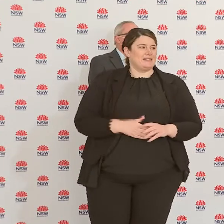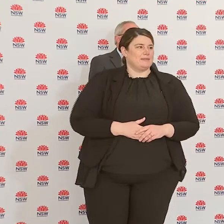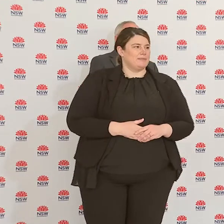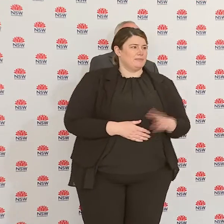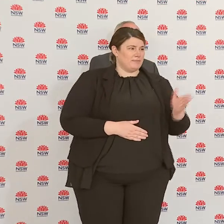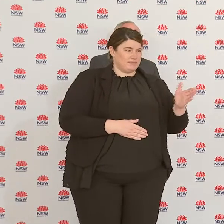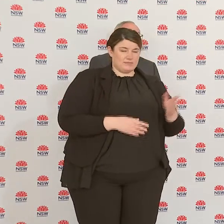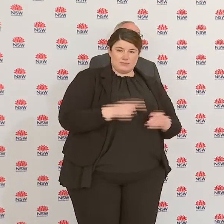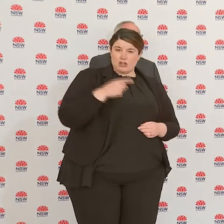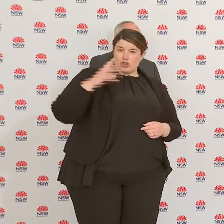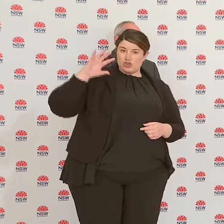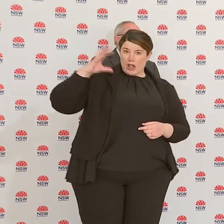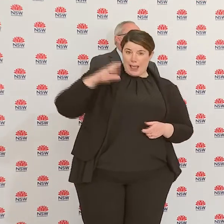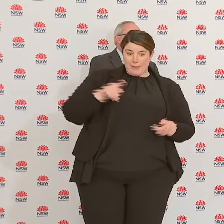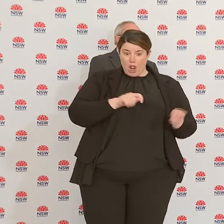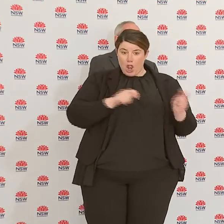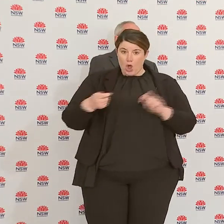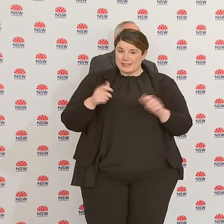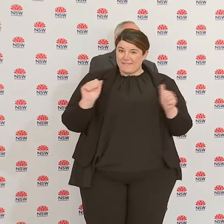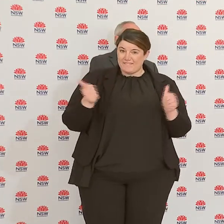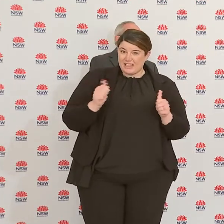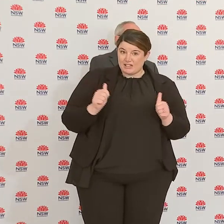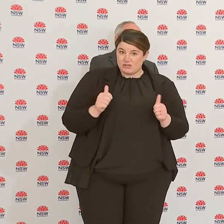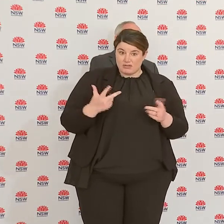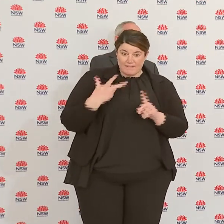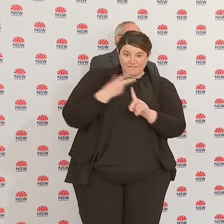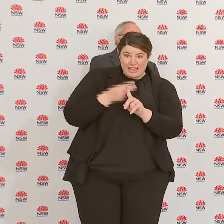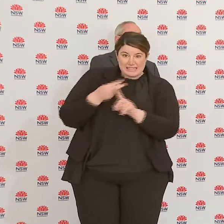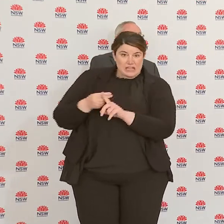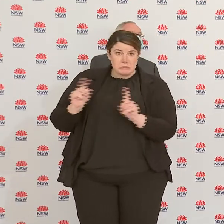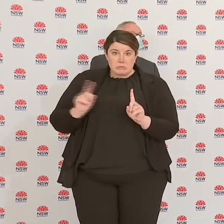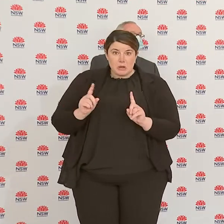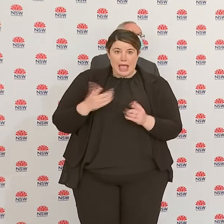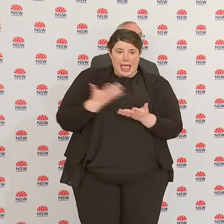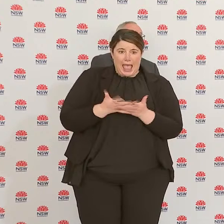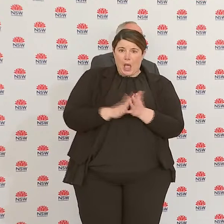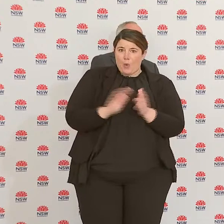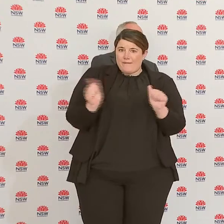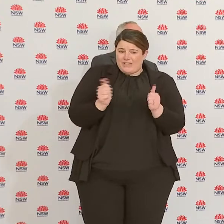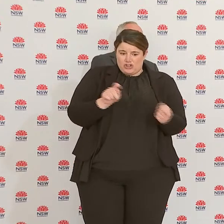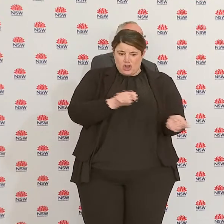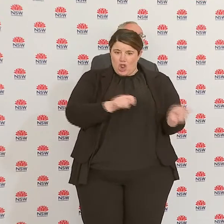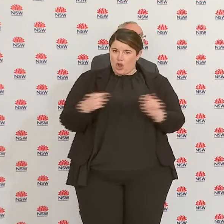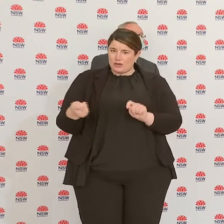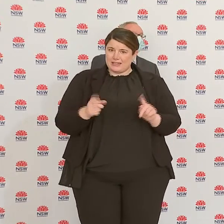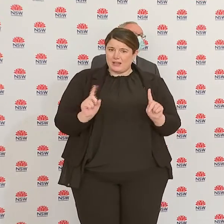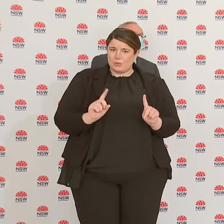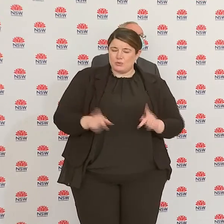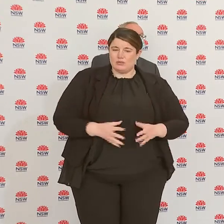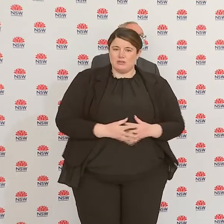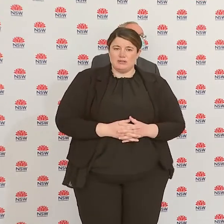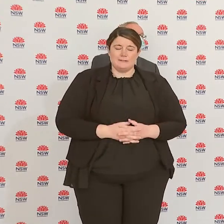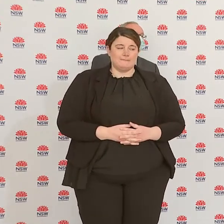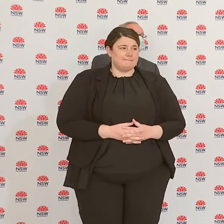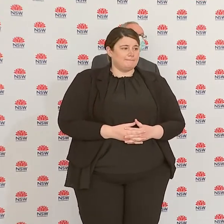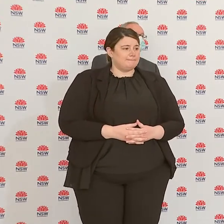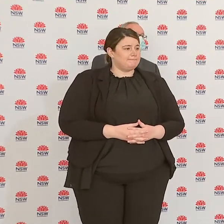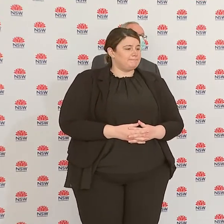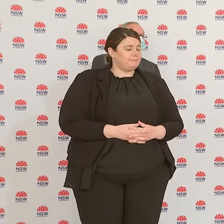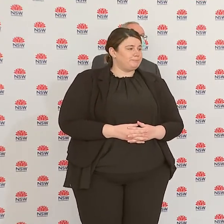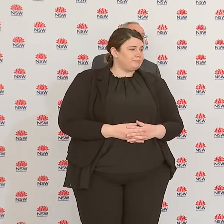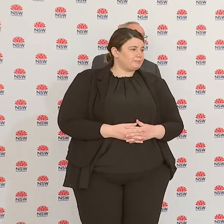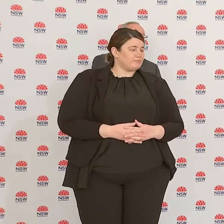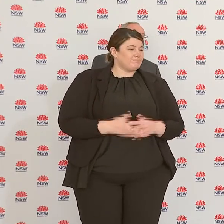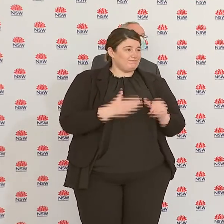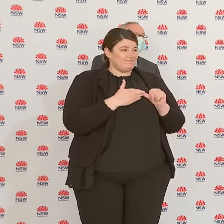Harbour out of lockdown, what would it look like? Would it be vaccination rates? Would it be longer with zero transmission? I think the issue is